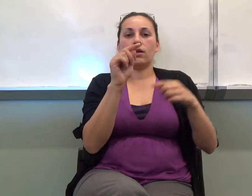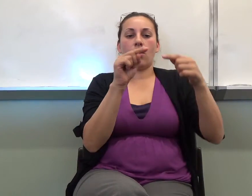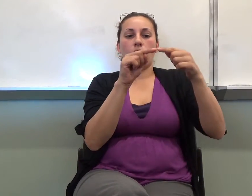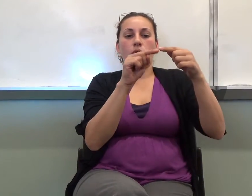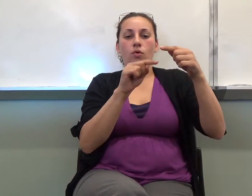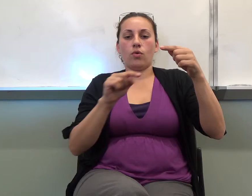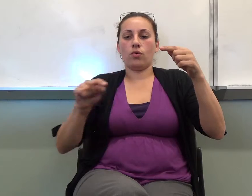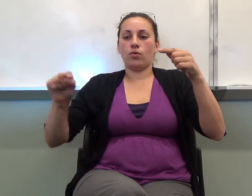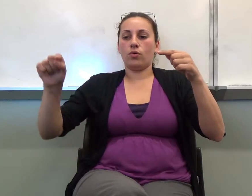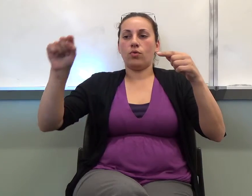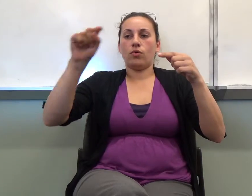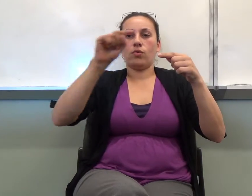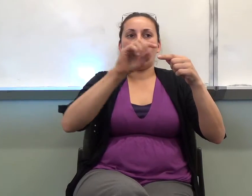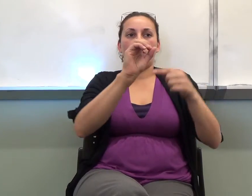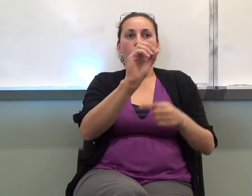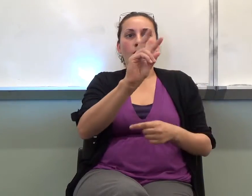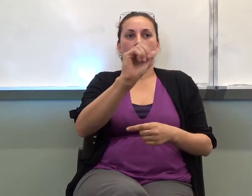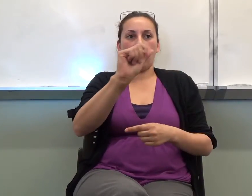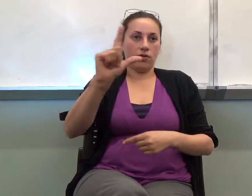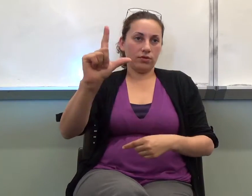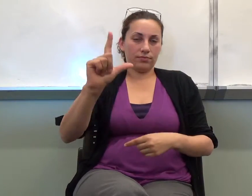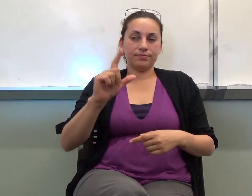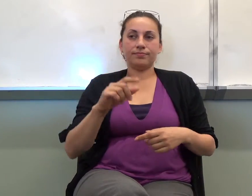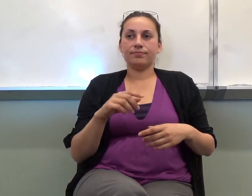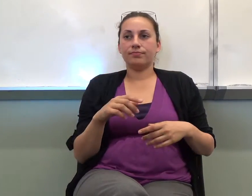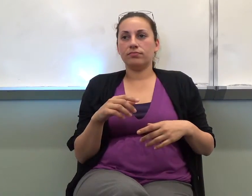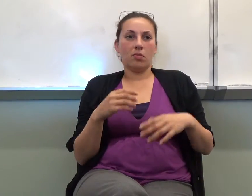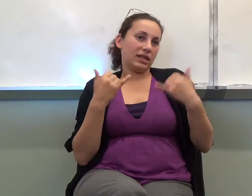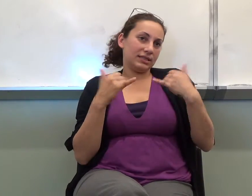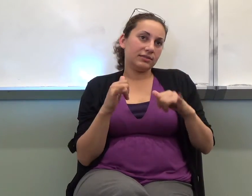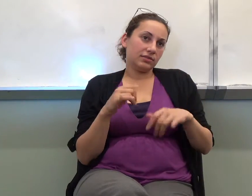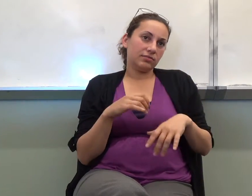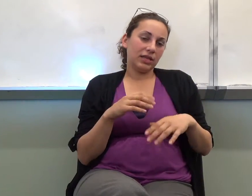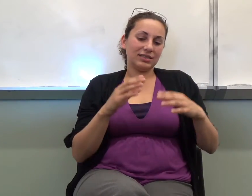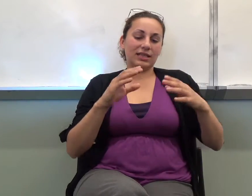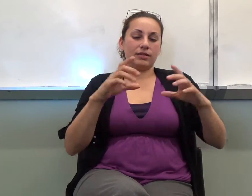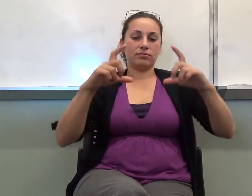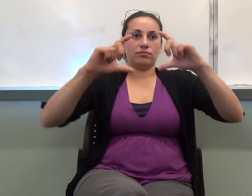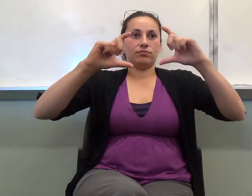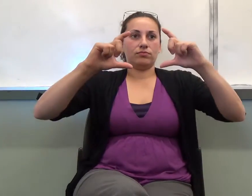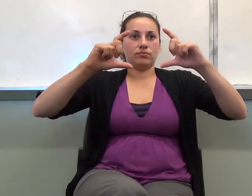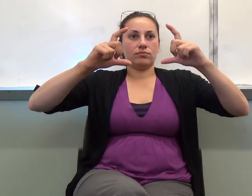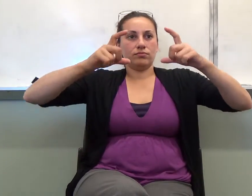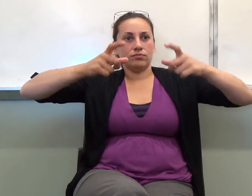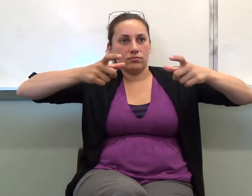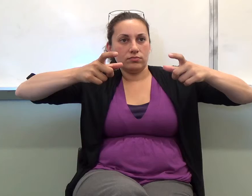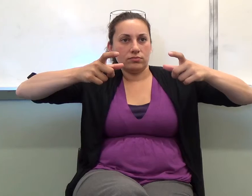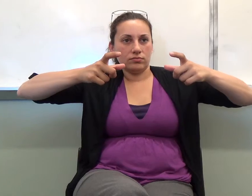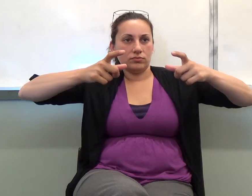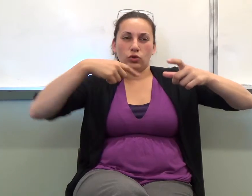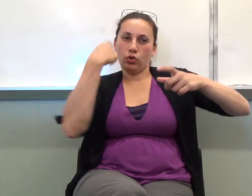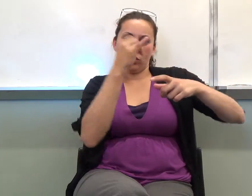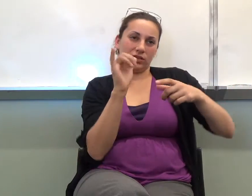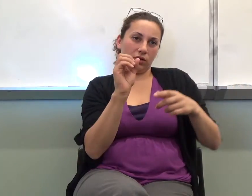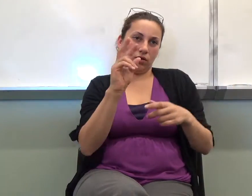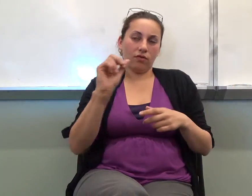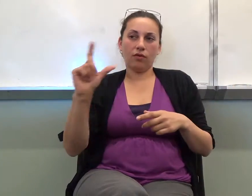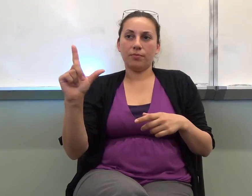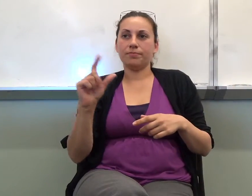a circle. And you find out that A's are the blue ones, 6 of those. B's, nice red